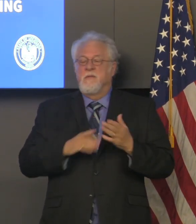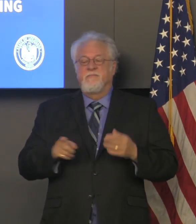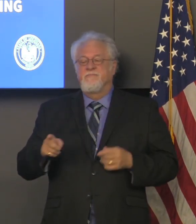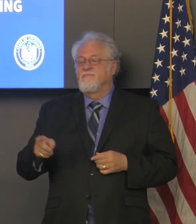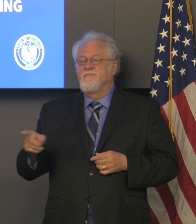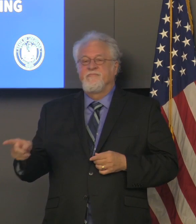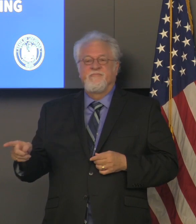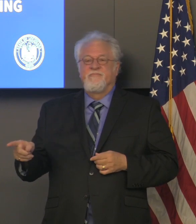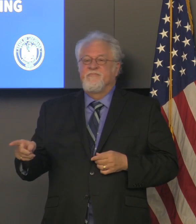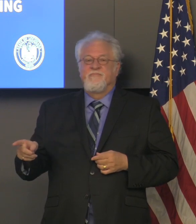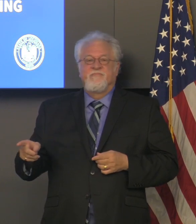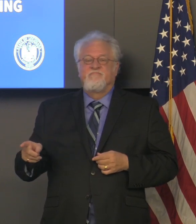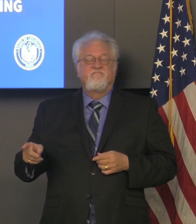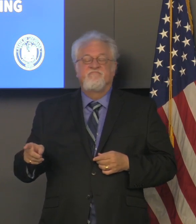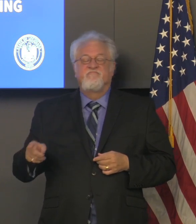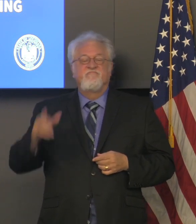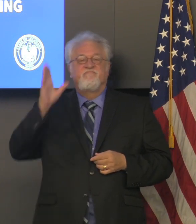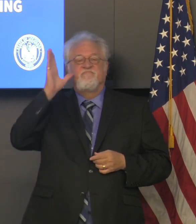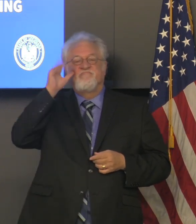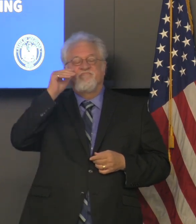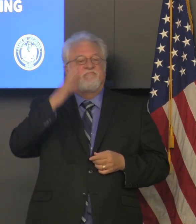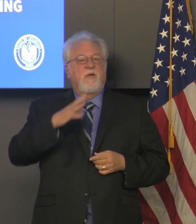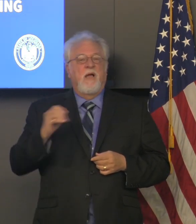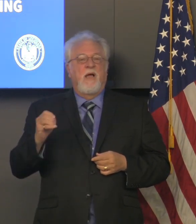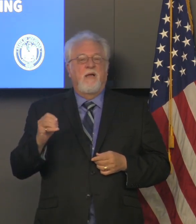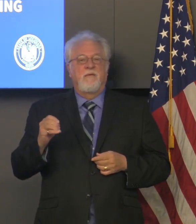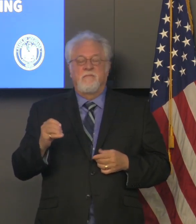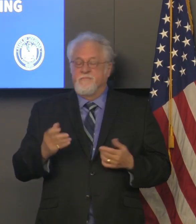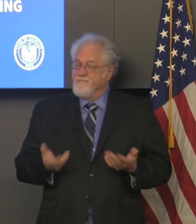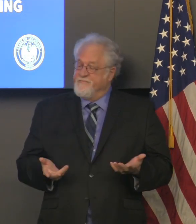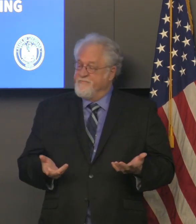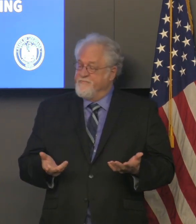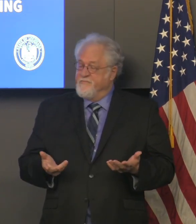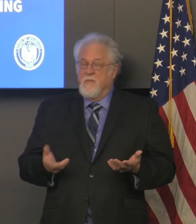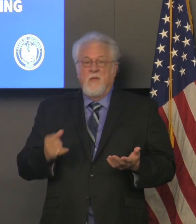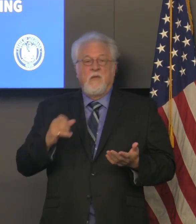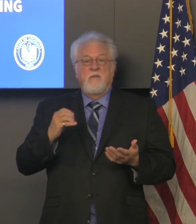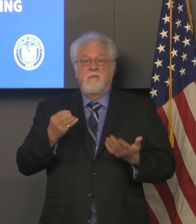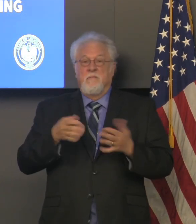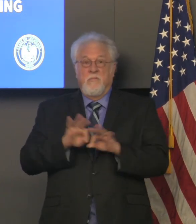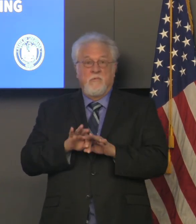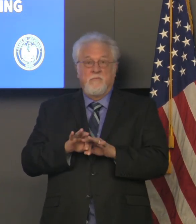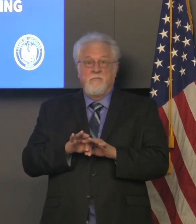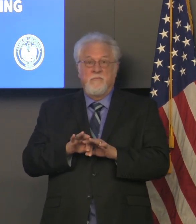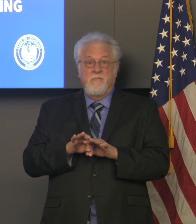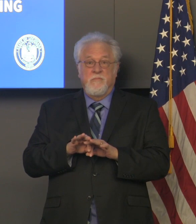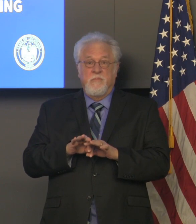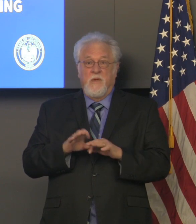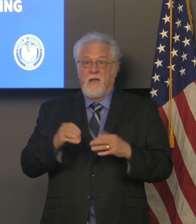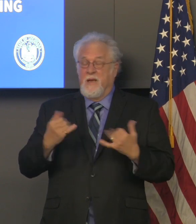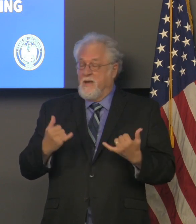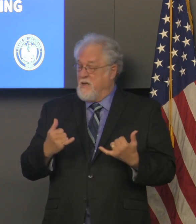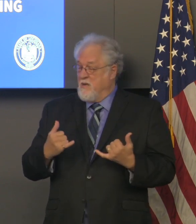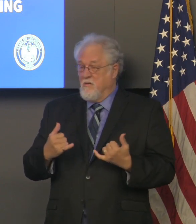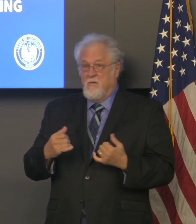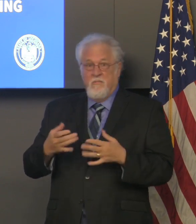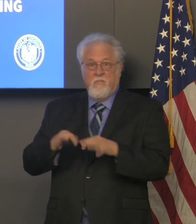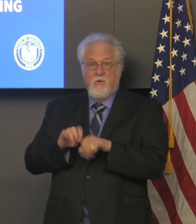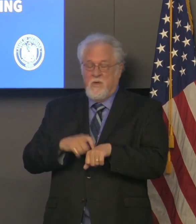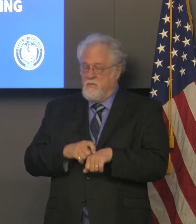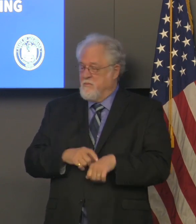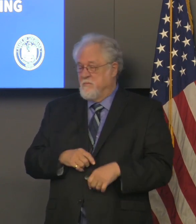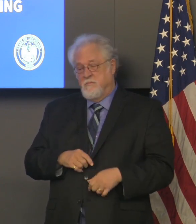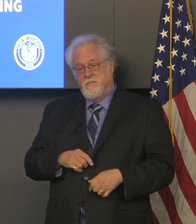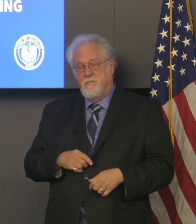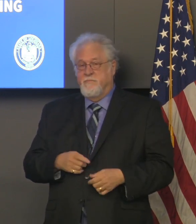have chosen not to do that, and because this is so critically important, and now is such a pivotal time, we felt